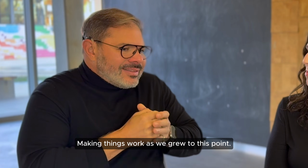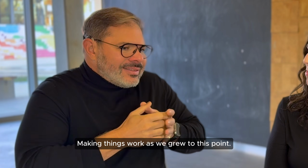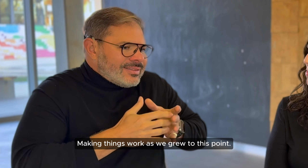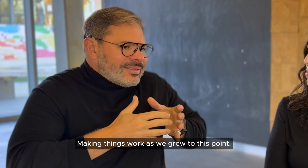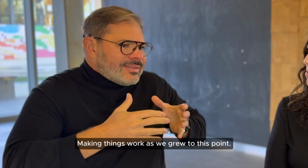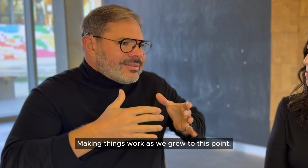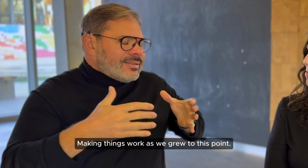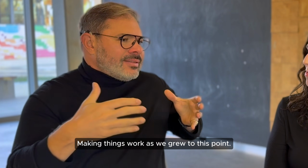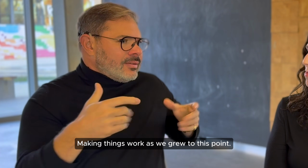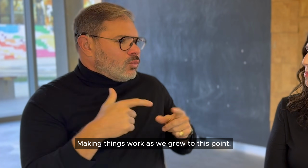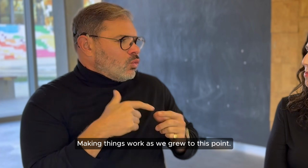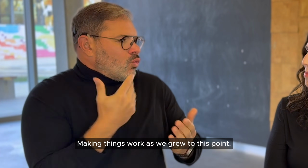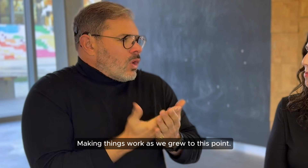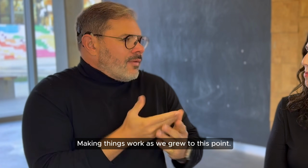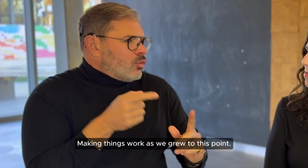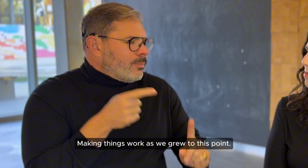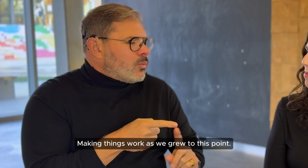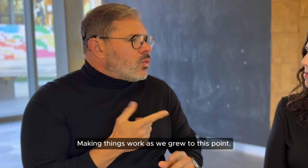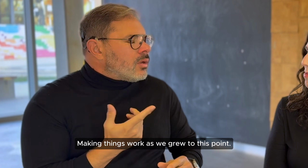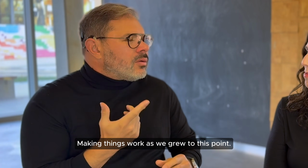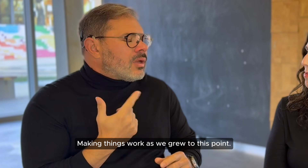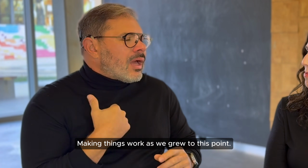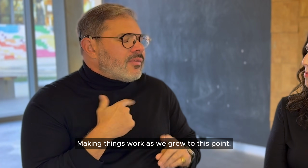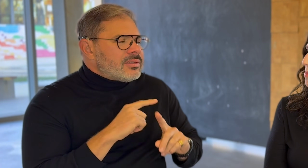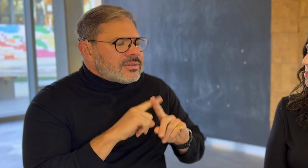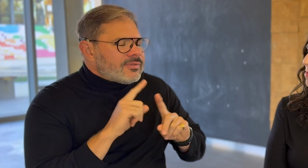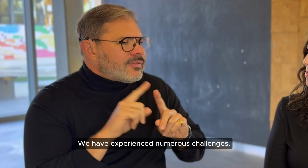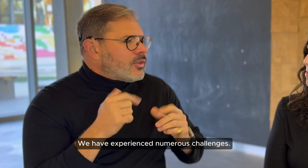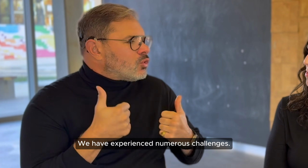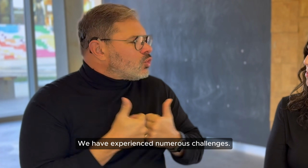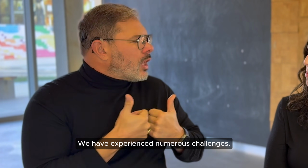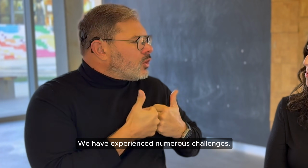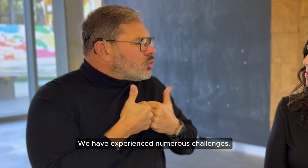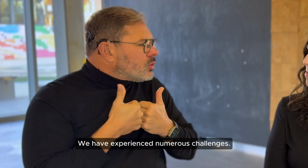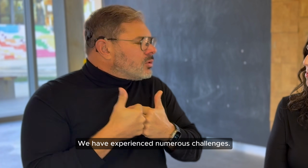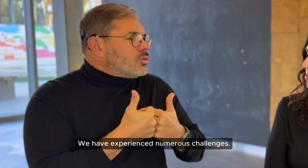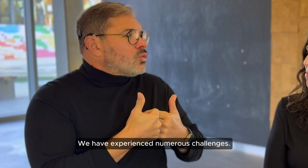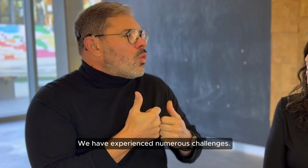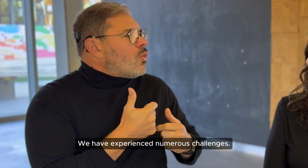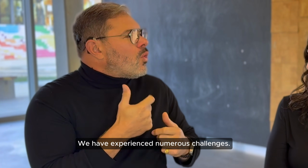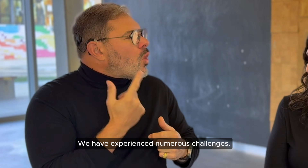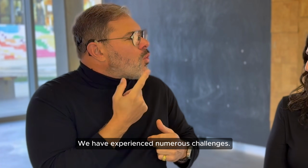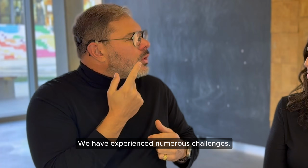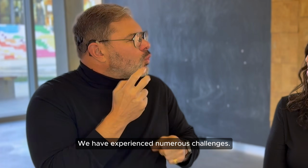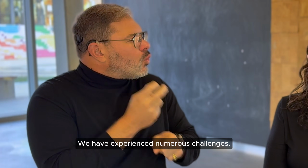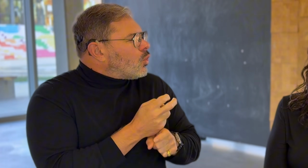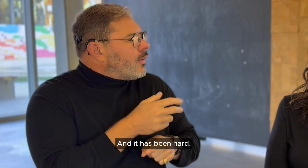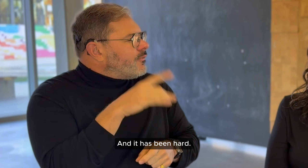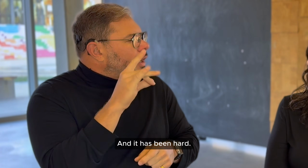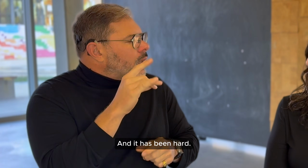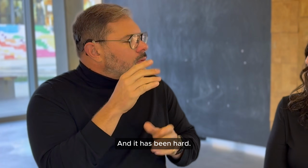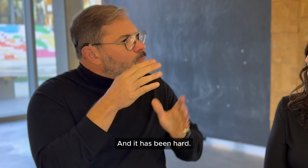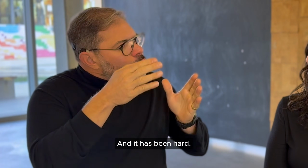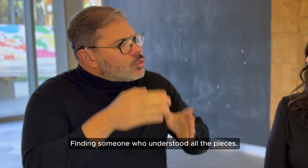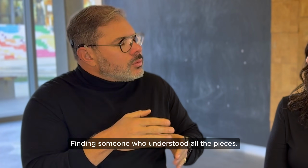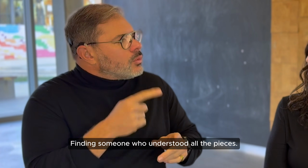work as we grew to this point. We've experienced numerous challenges, and it's been hard finding someone